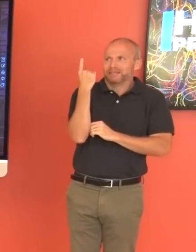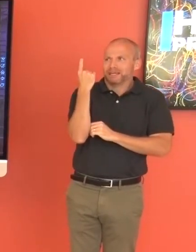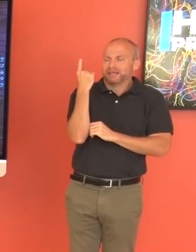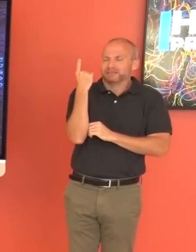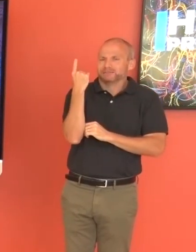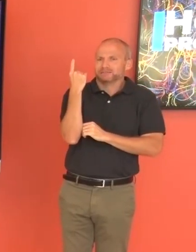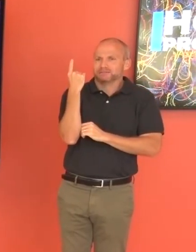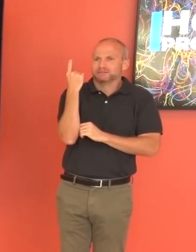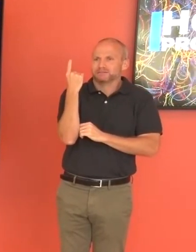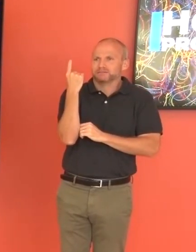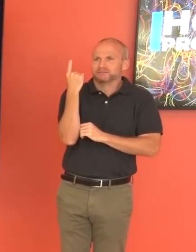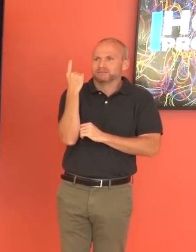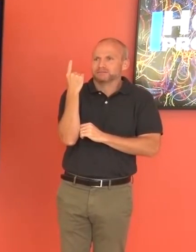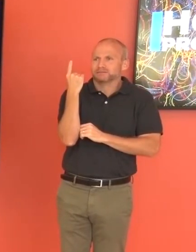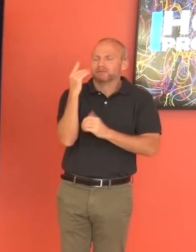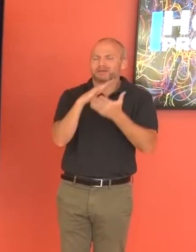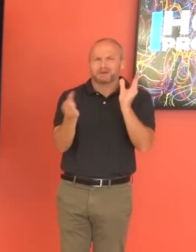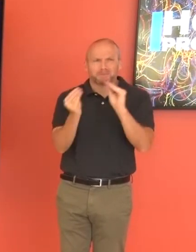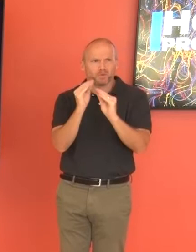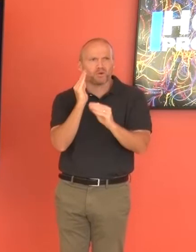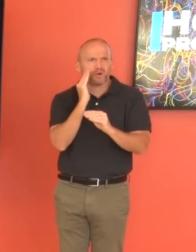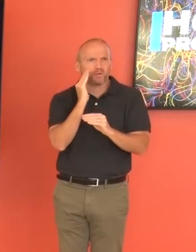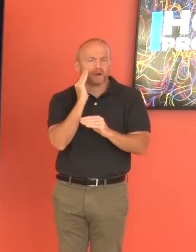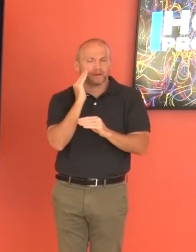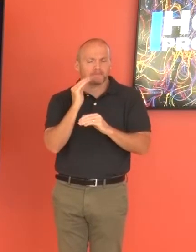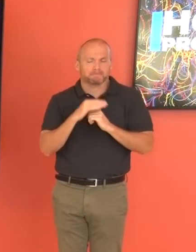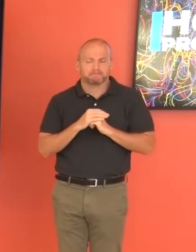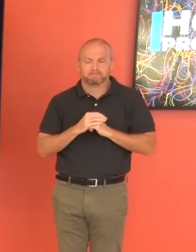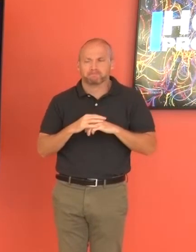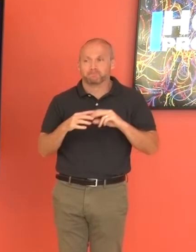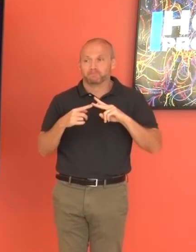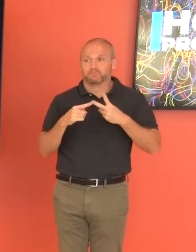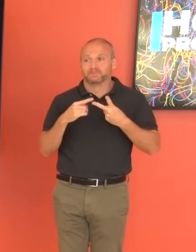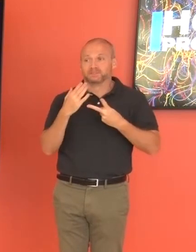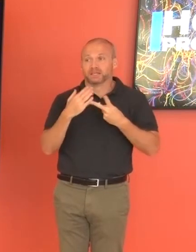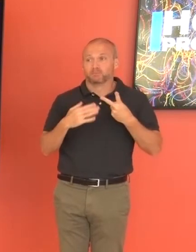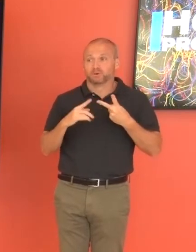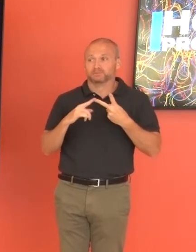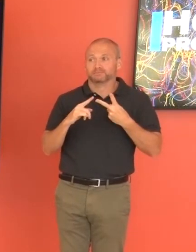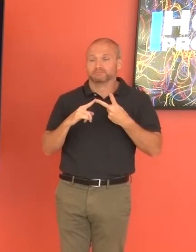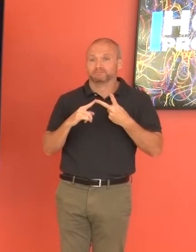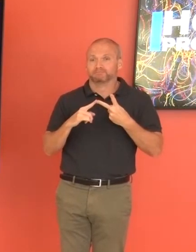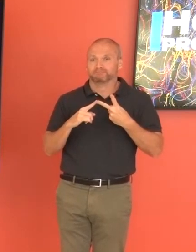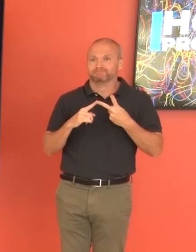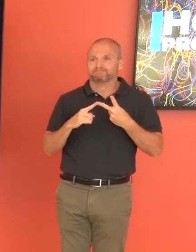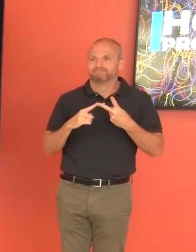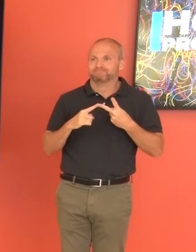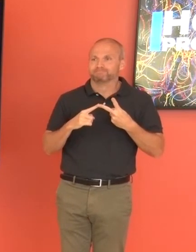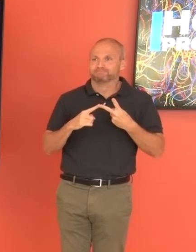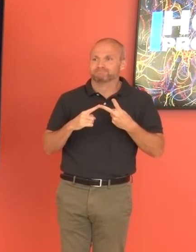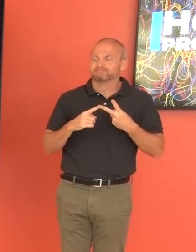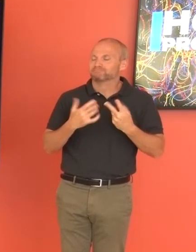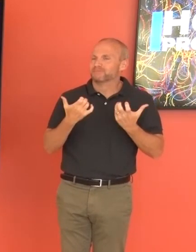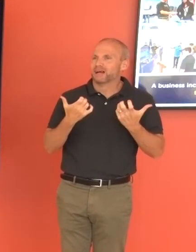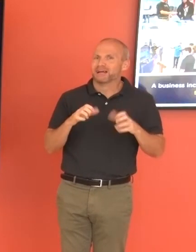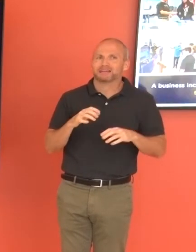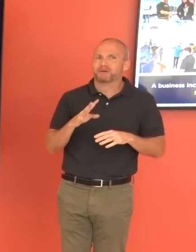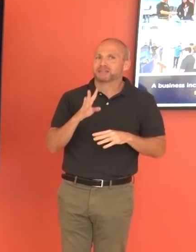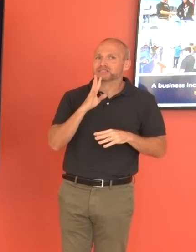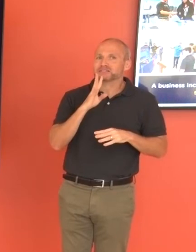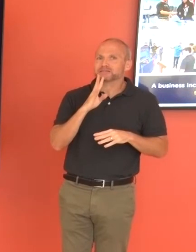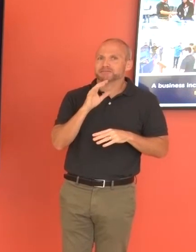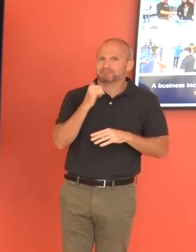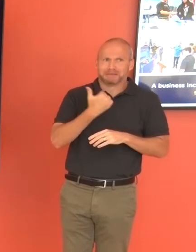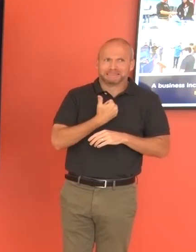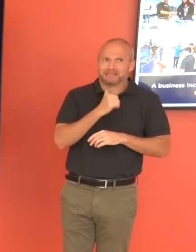and understanding and increased awareness. That's one. The second part, I don't like to speak outside of my area of expertise. Do we